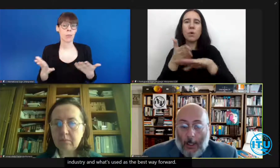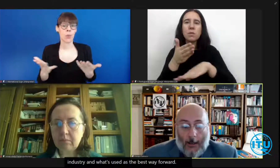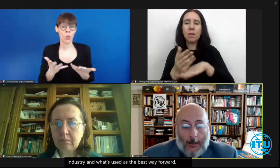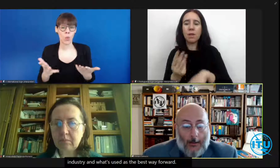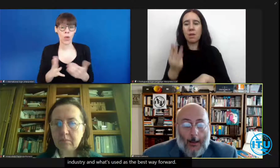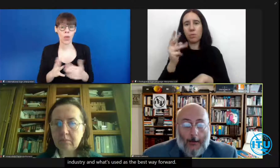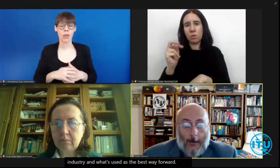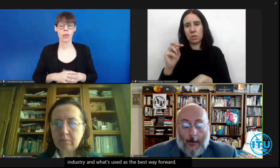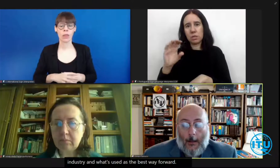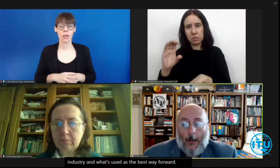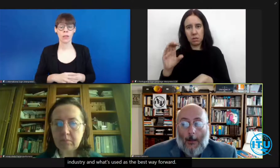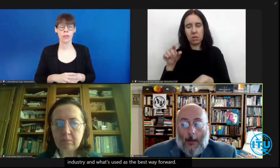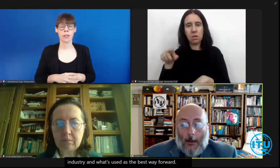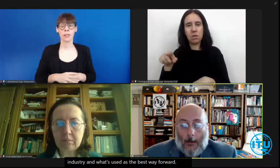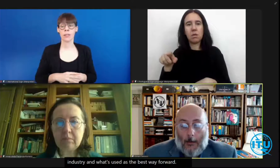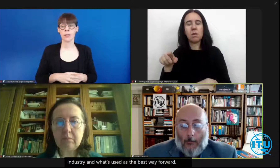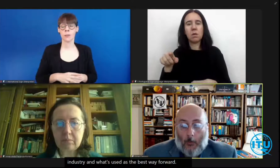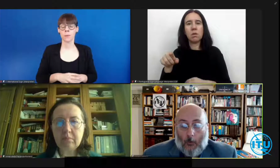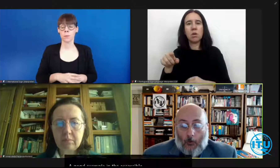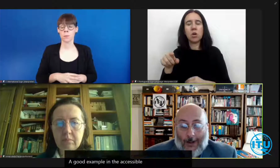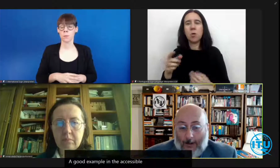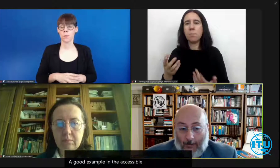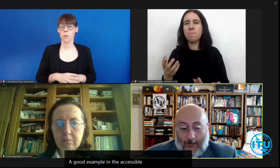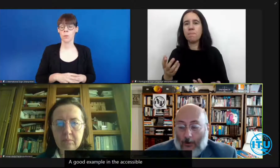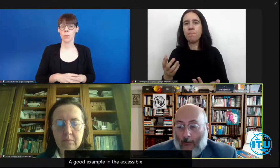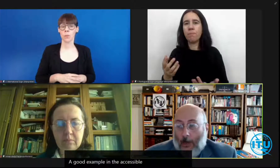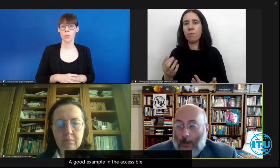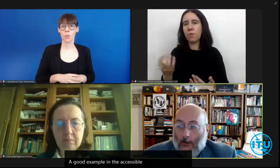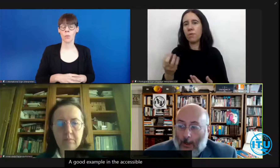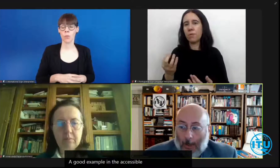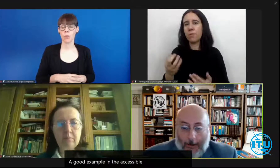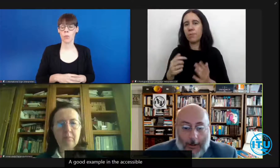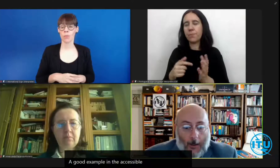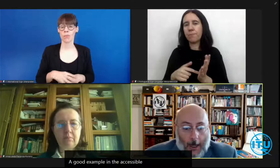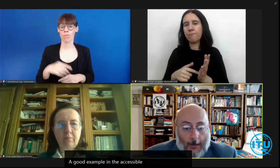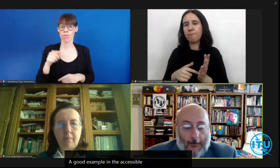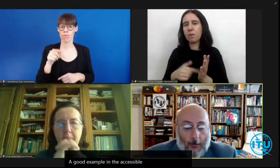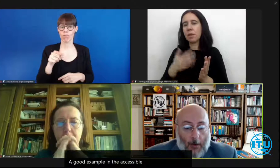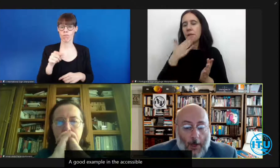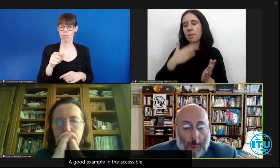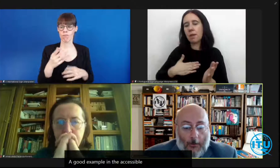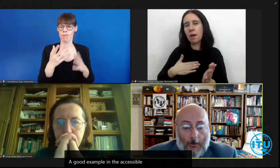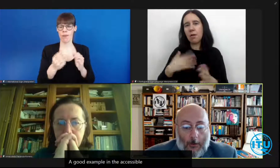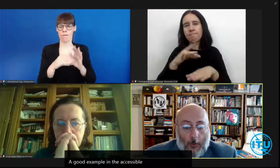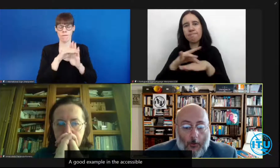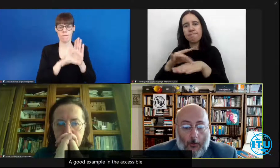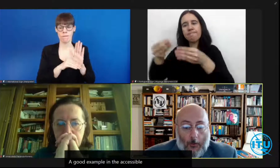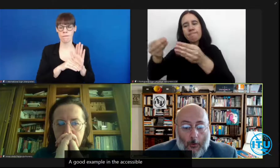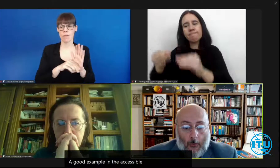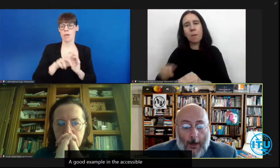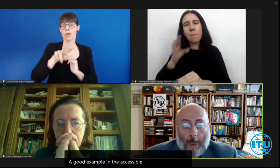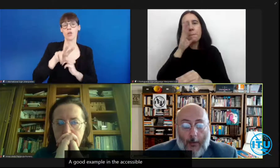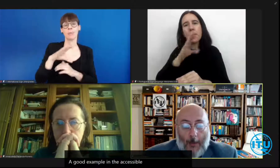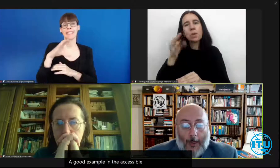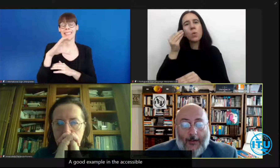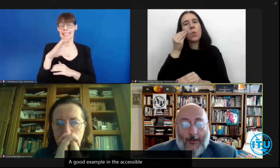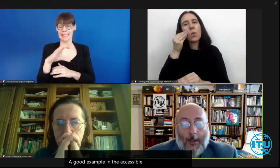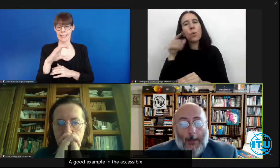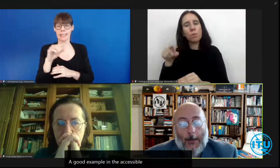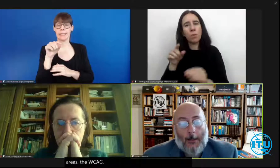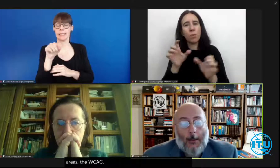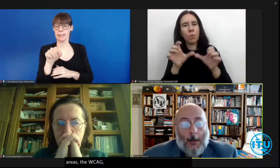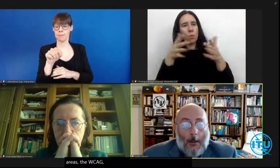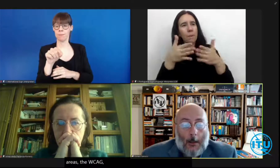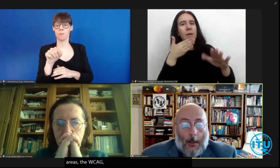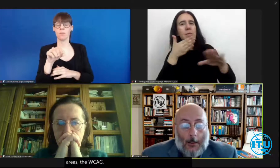W3C WCAG that provides this very practical guidance on how to provide the web